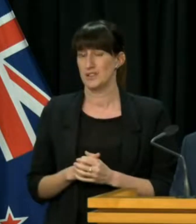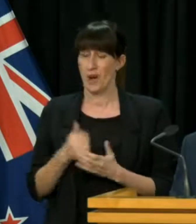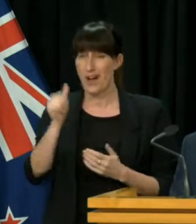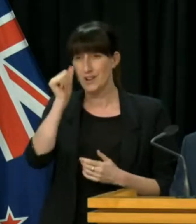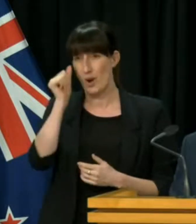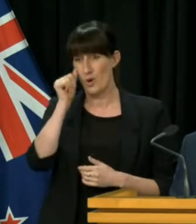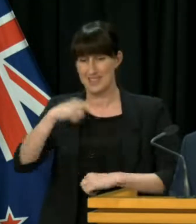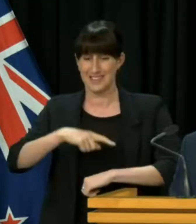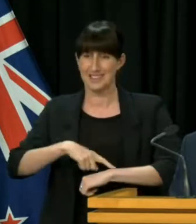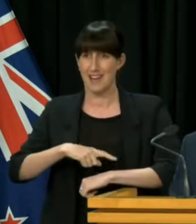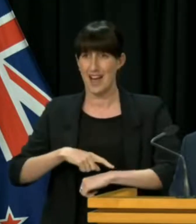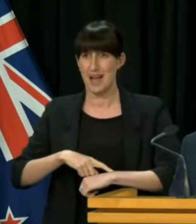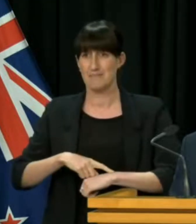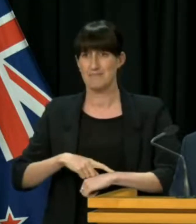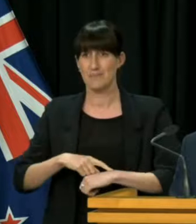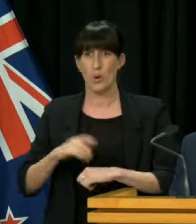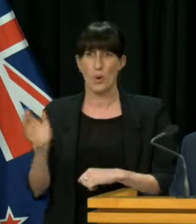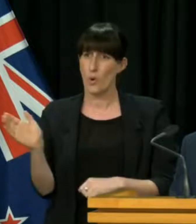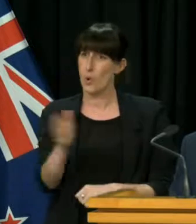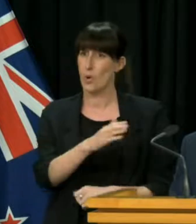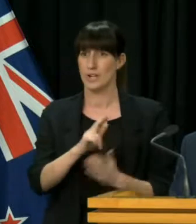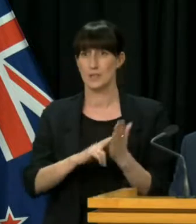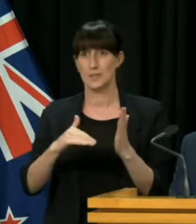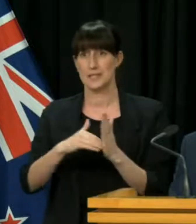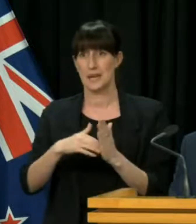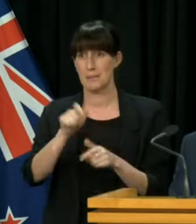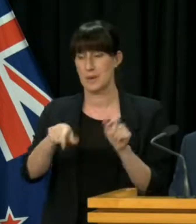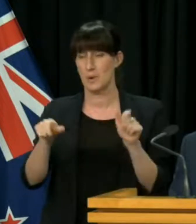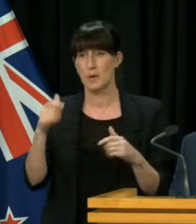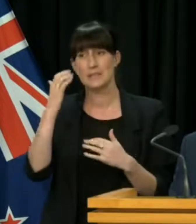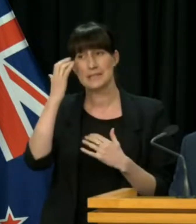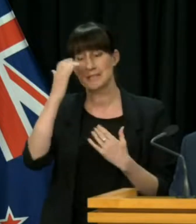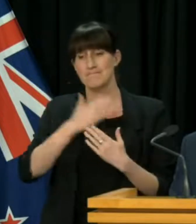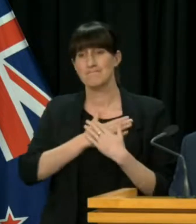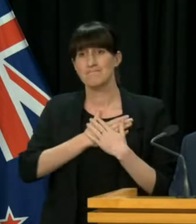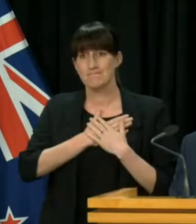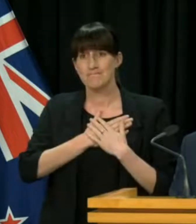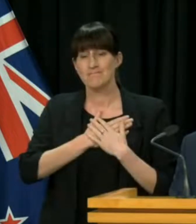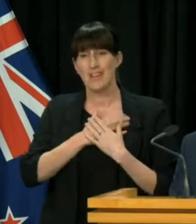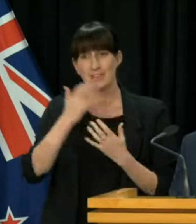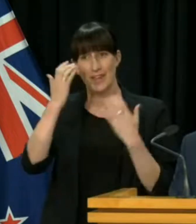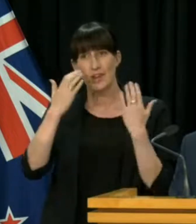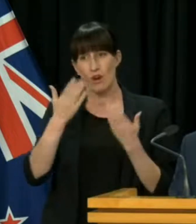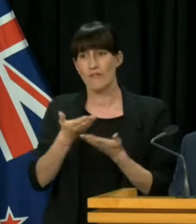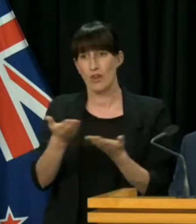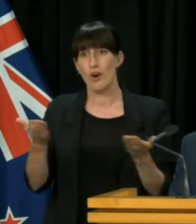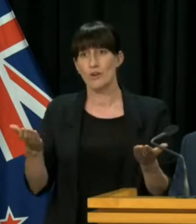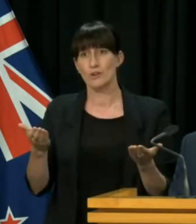New Zealanders' thoughts are with the families and those who experienced loss or injury.